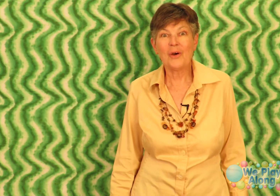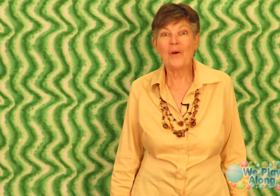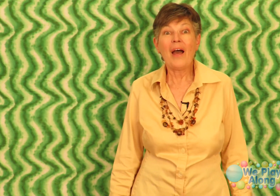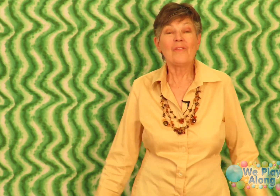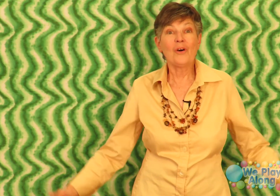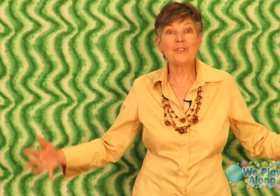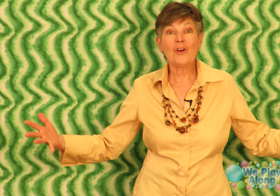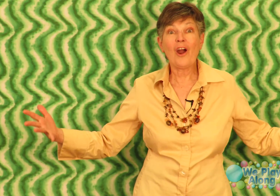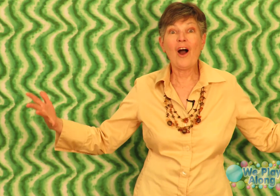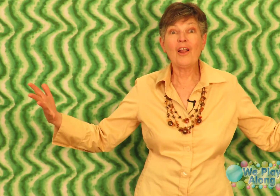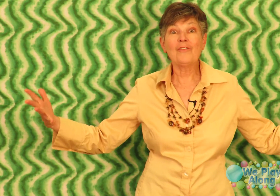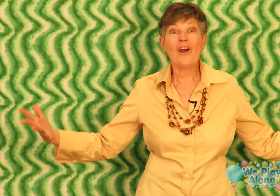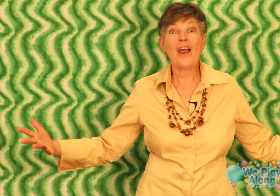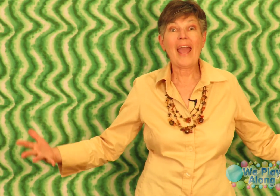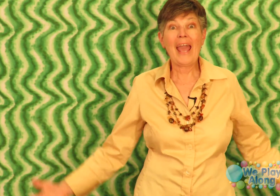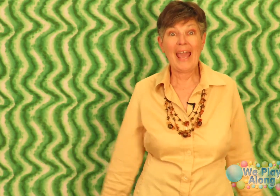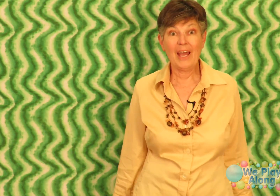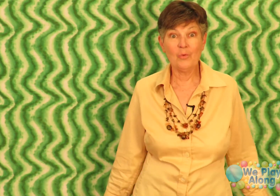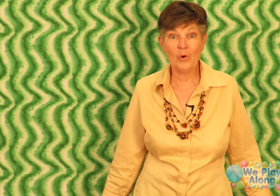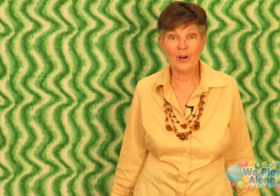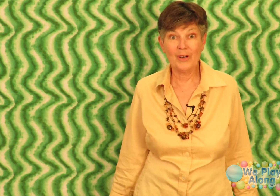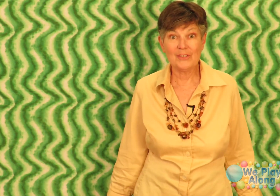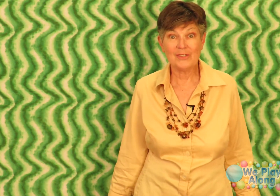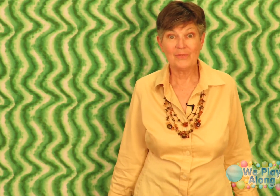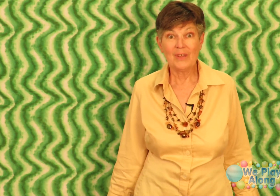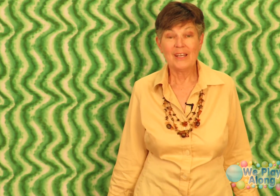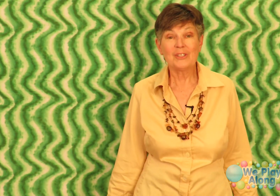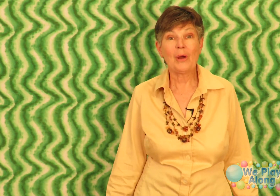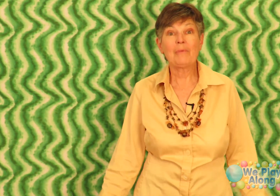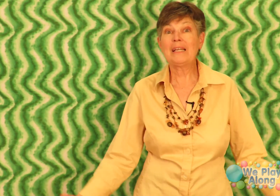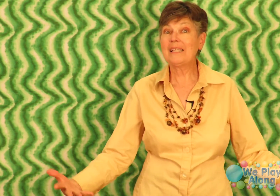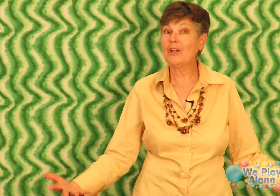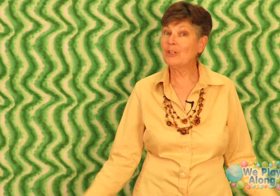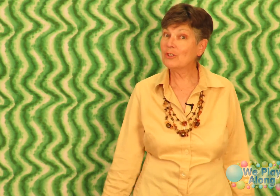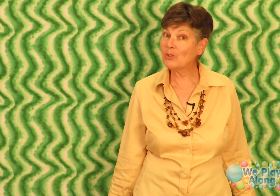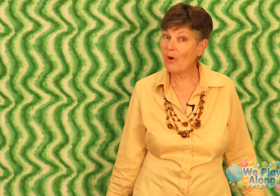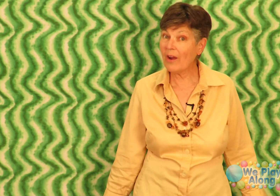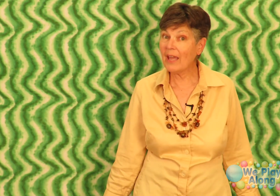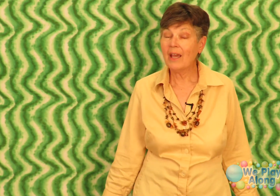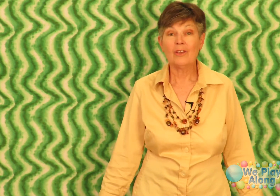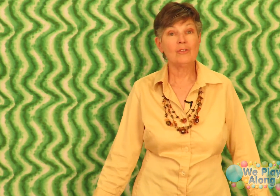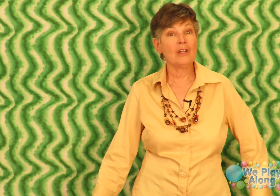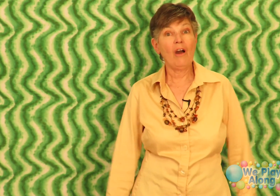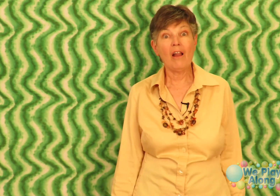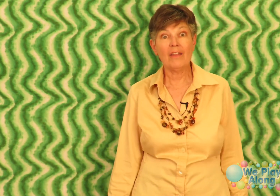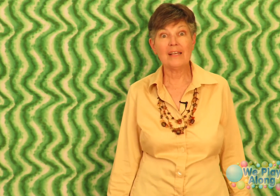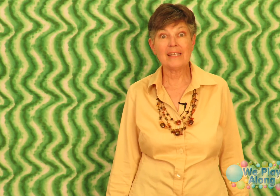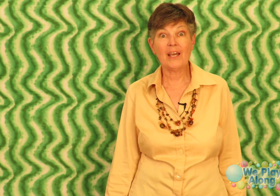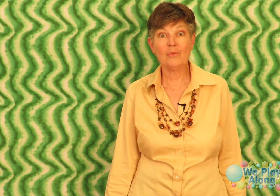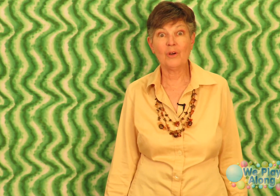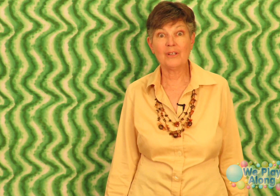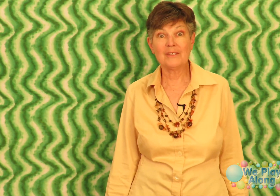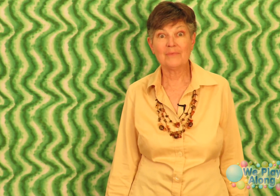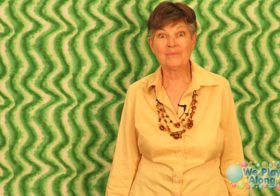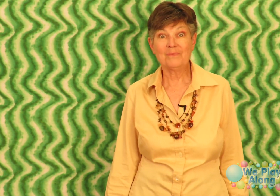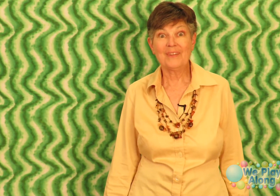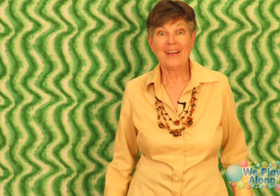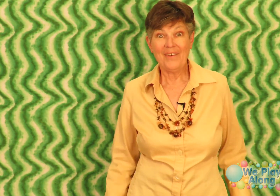so those are all of our N words. So I'm going to tell a little story using all of these N words.